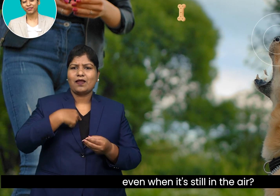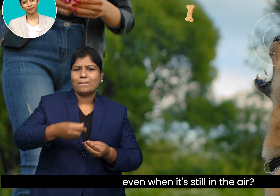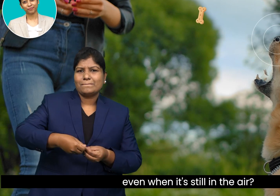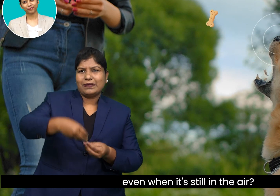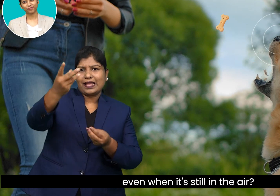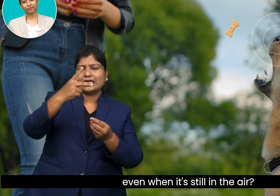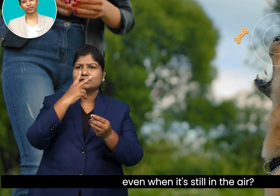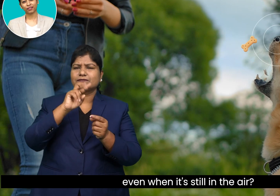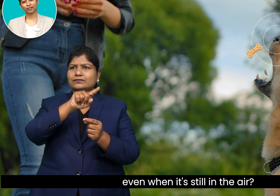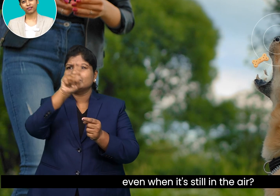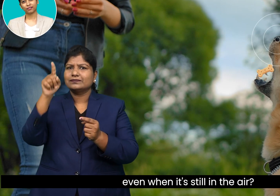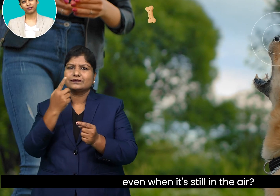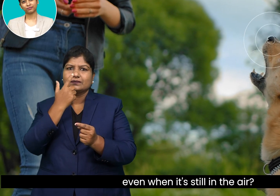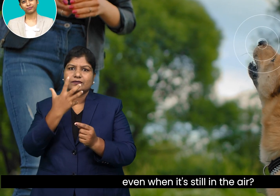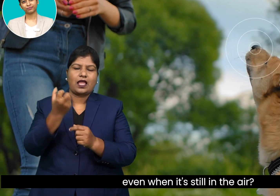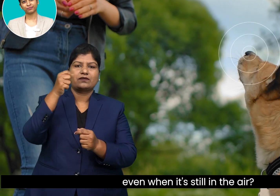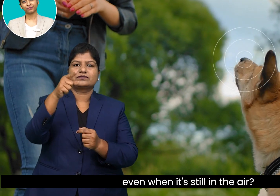air?